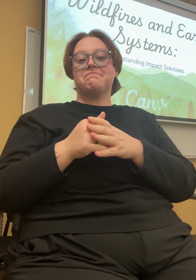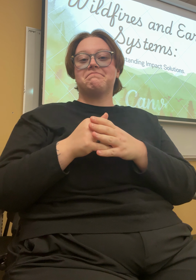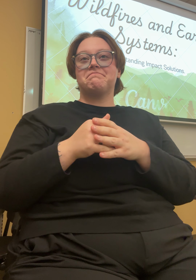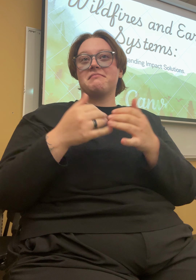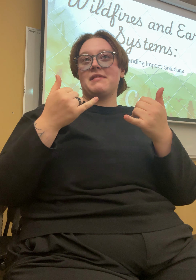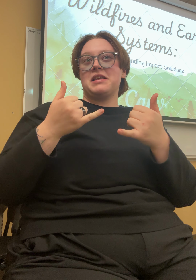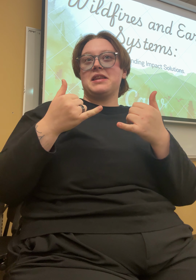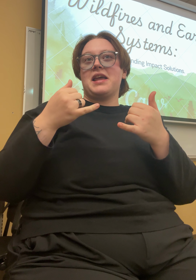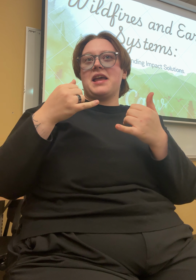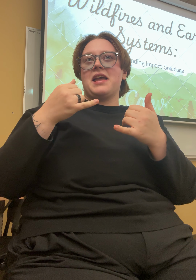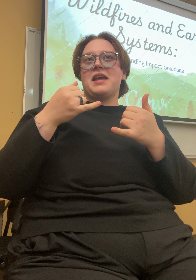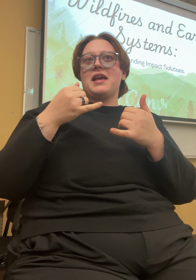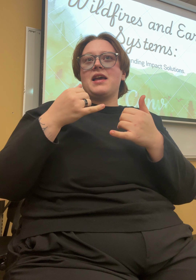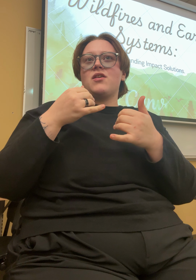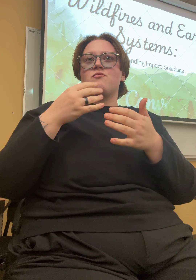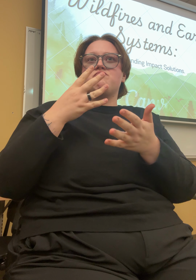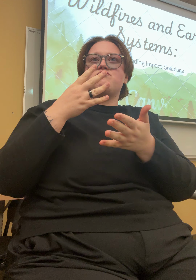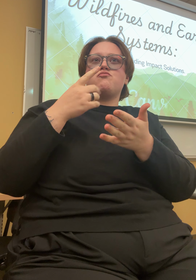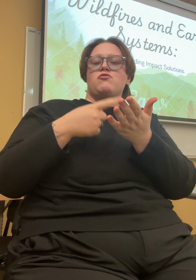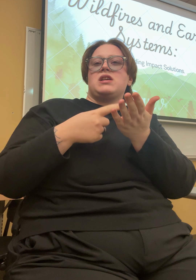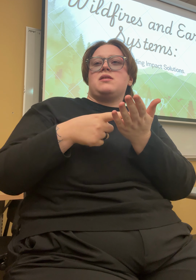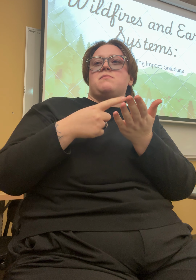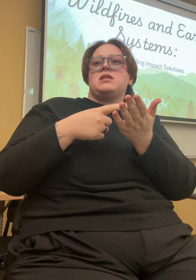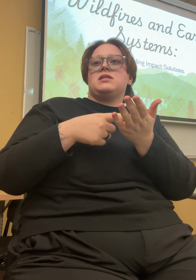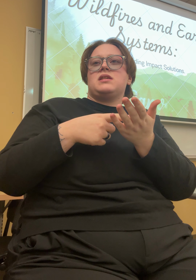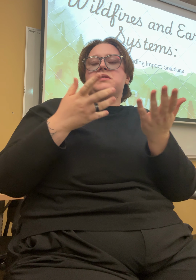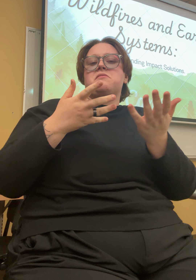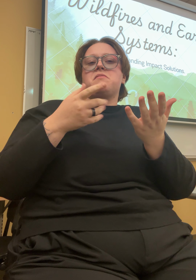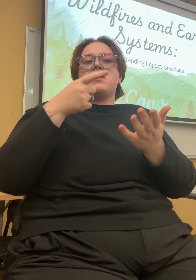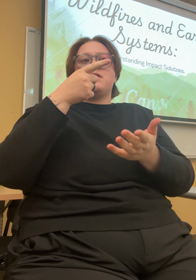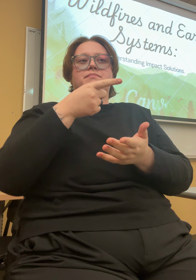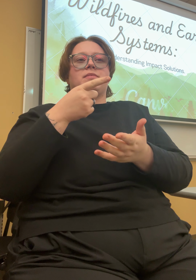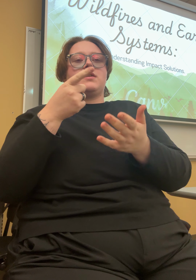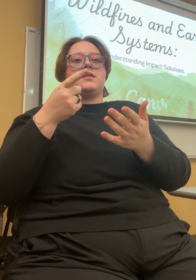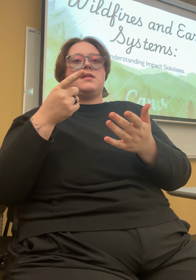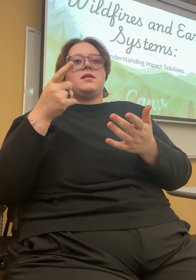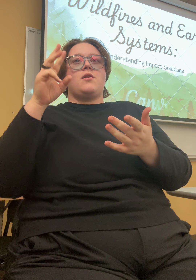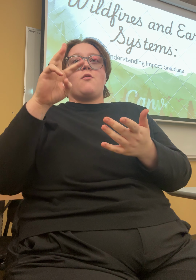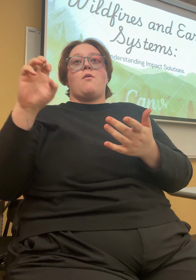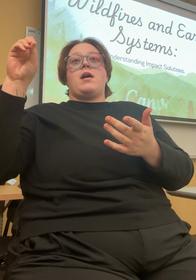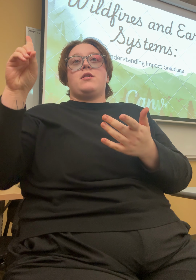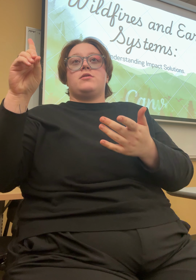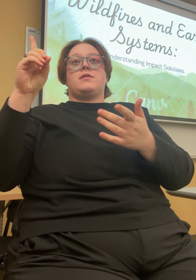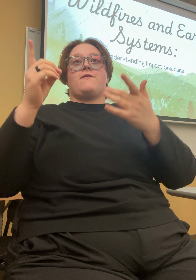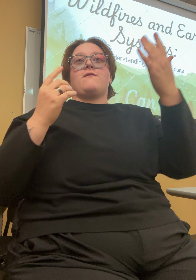talking about wildfires in Earth systems, understanding impact solutions.